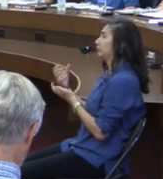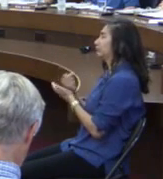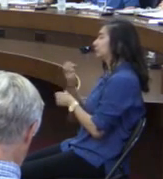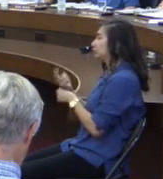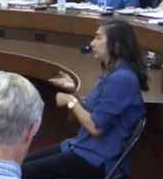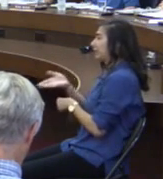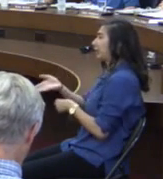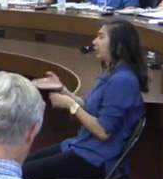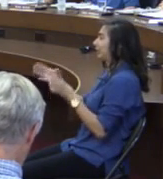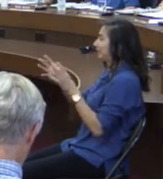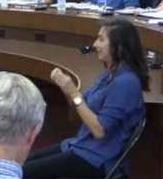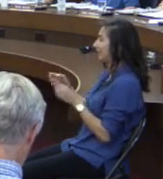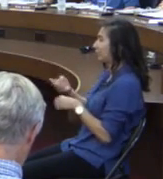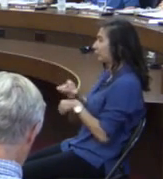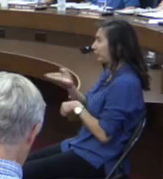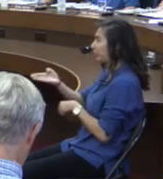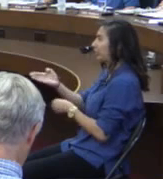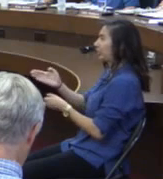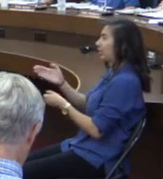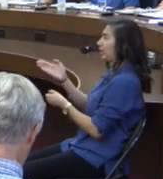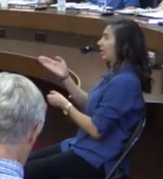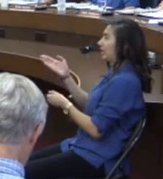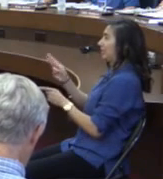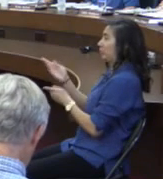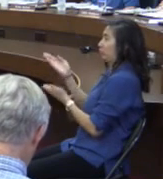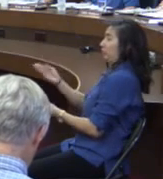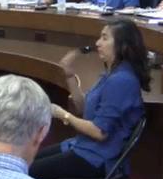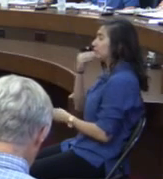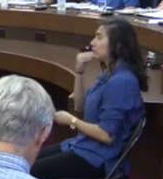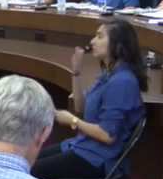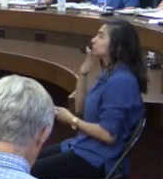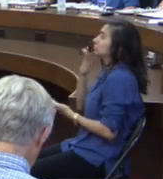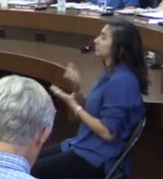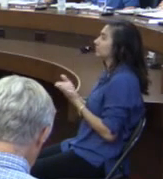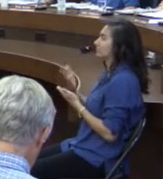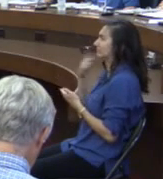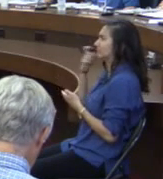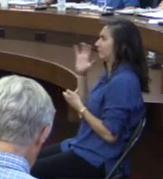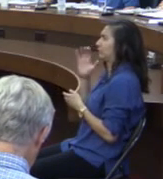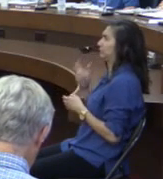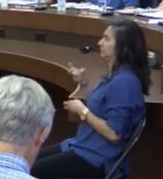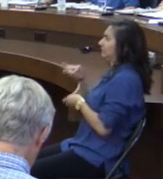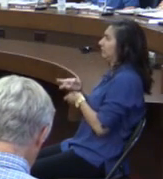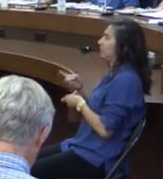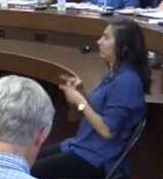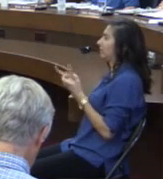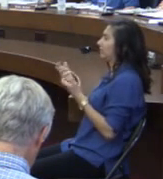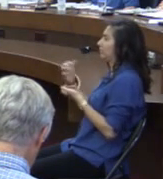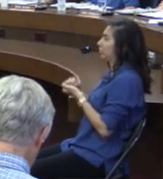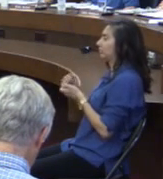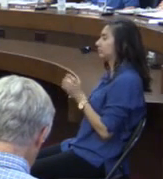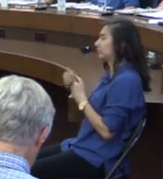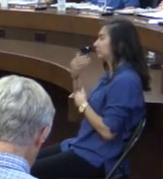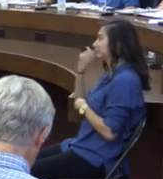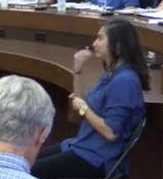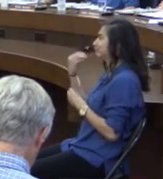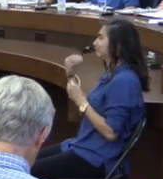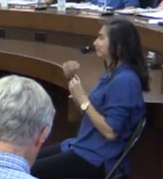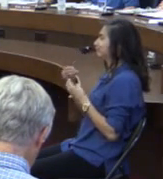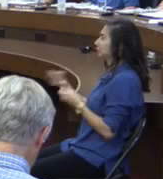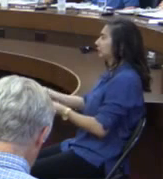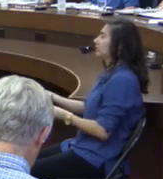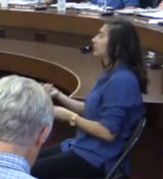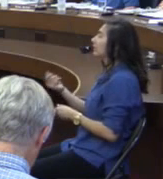their caterer and all those things that make it difficult for us to do the other ones. And so it was a great event, and it allowed